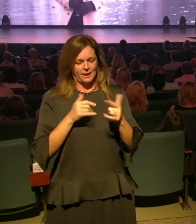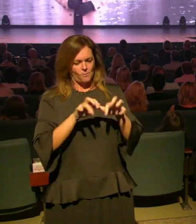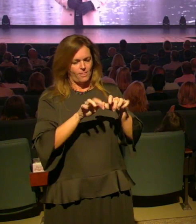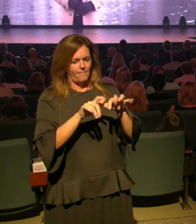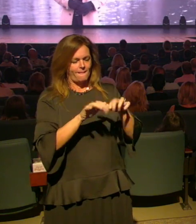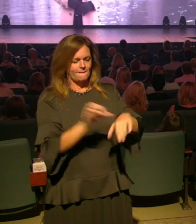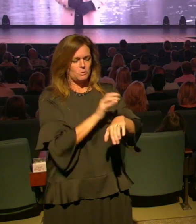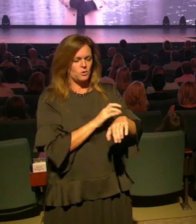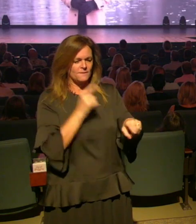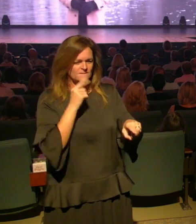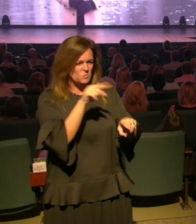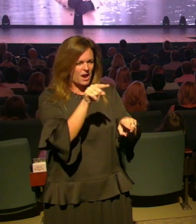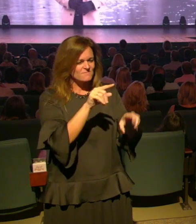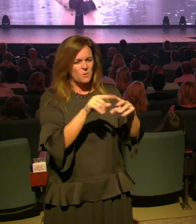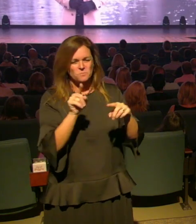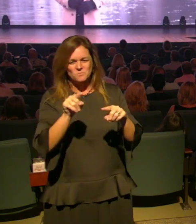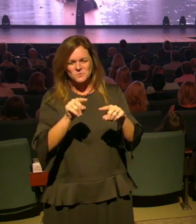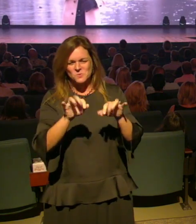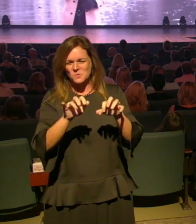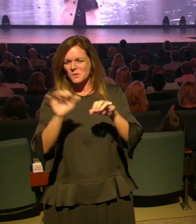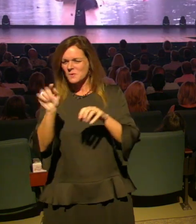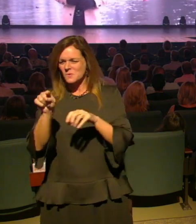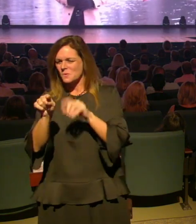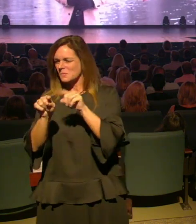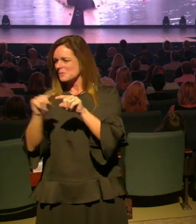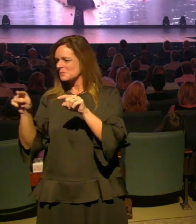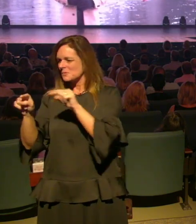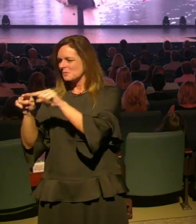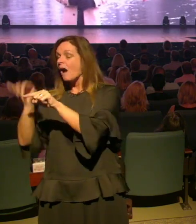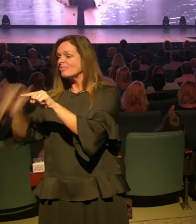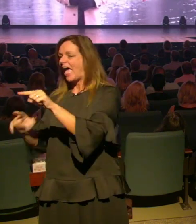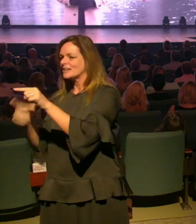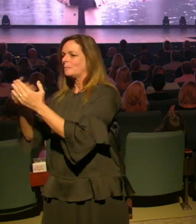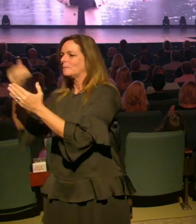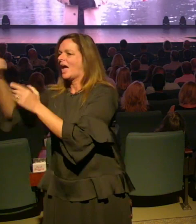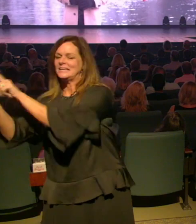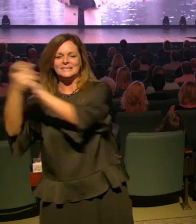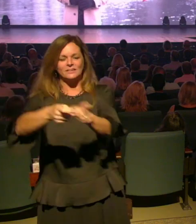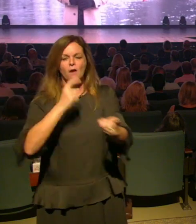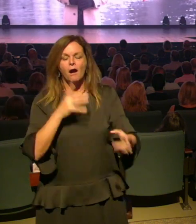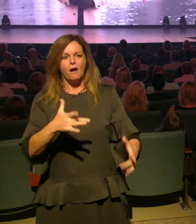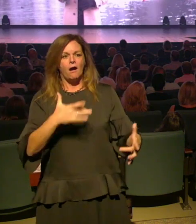you. Significant gifts also say, I know you. Have you ever had somebody give you a